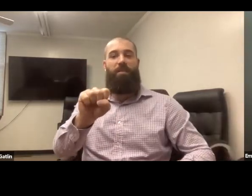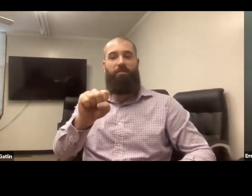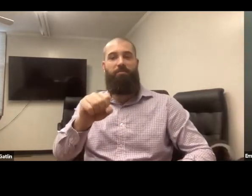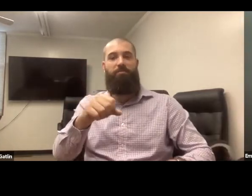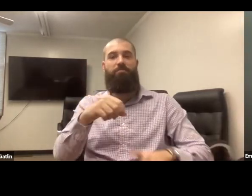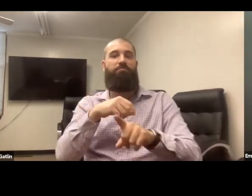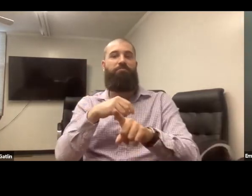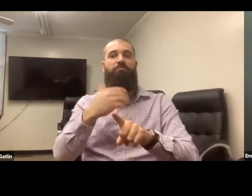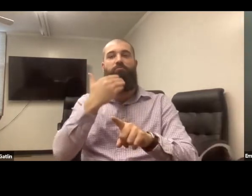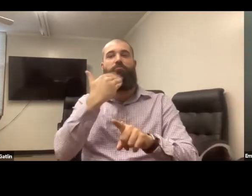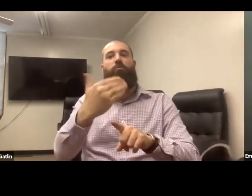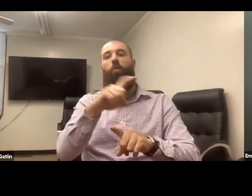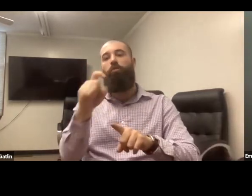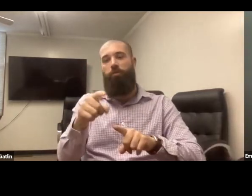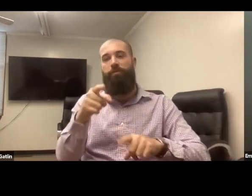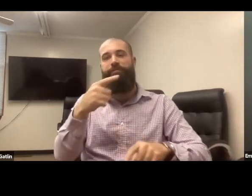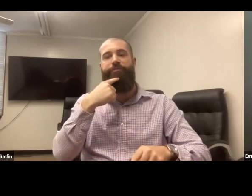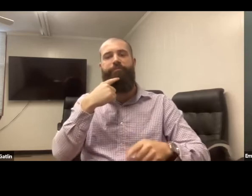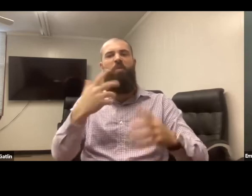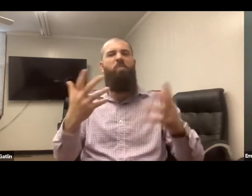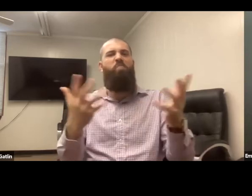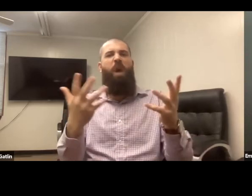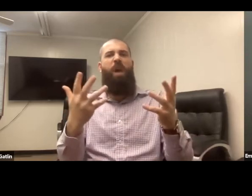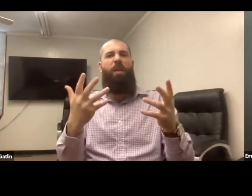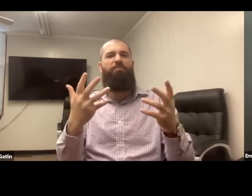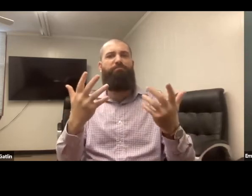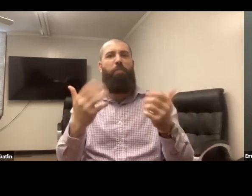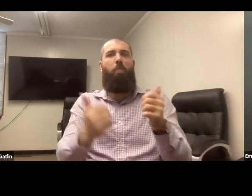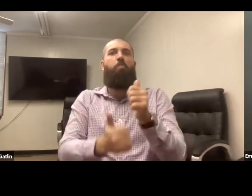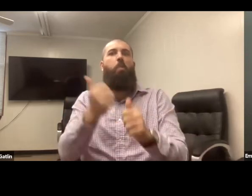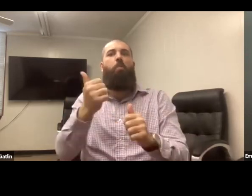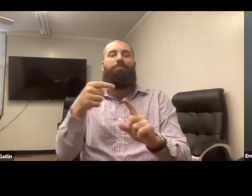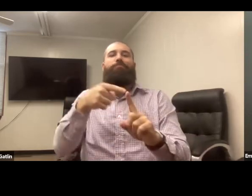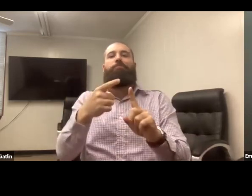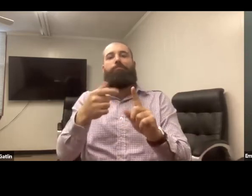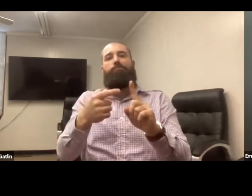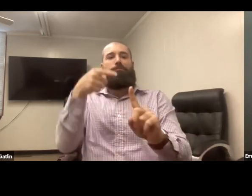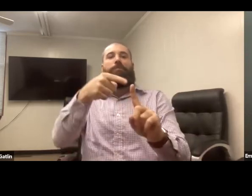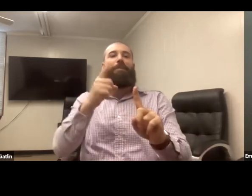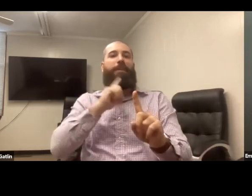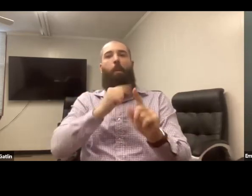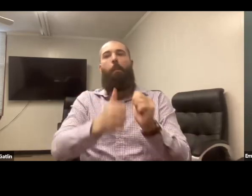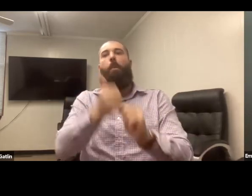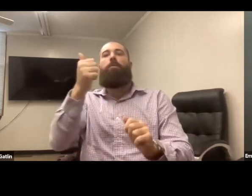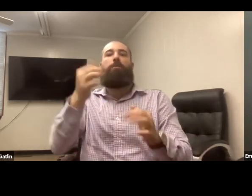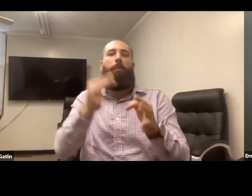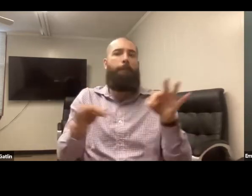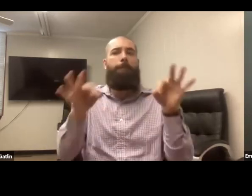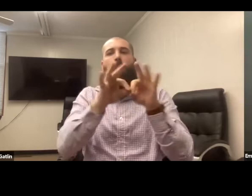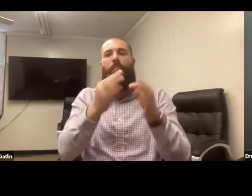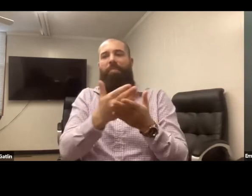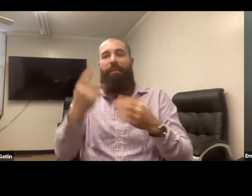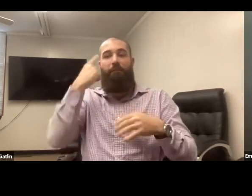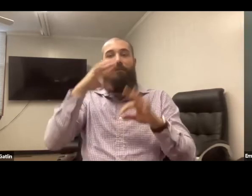Ooh, Jay Evans. That's a good question. You said, what's the single most